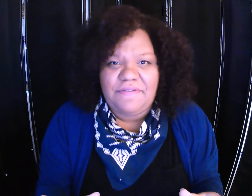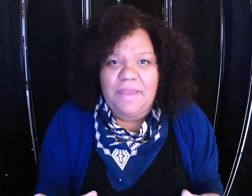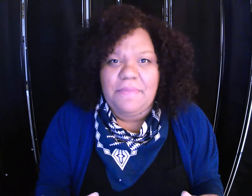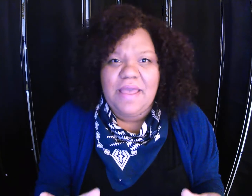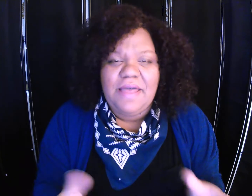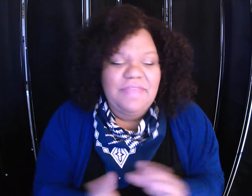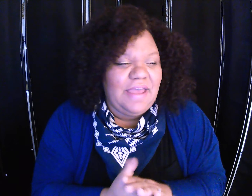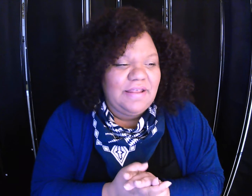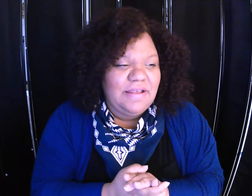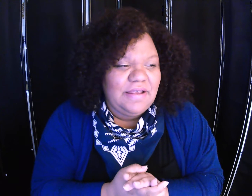him that